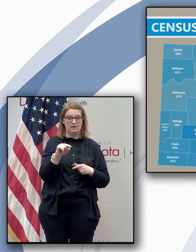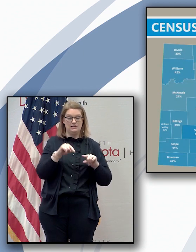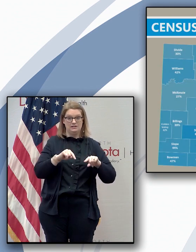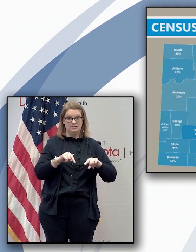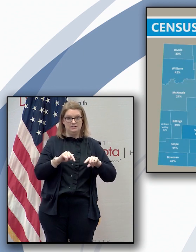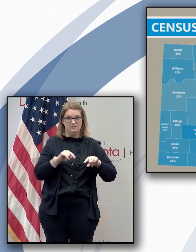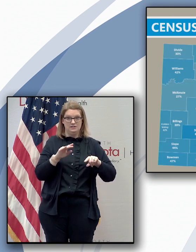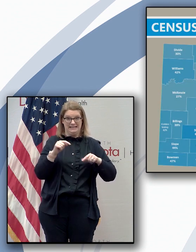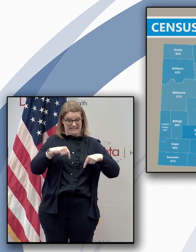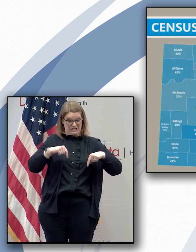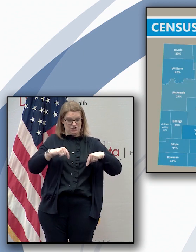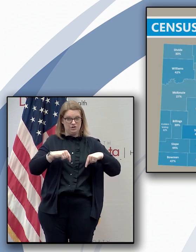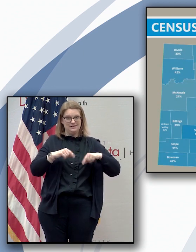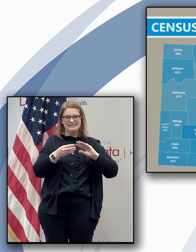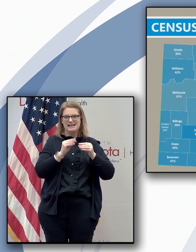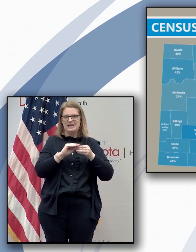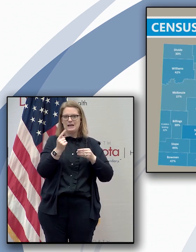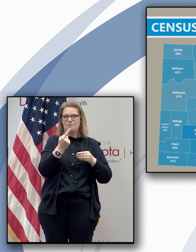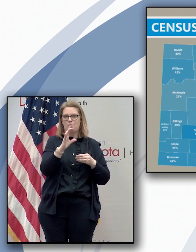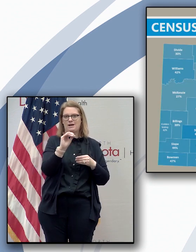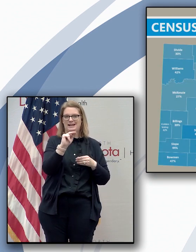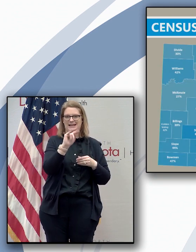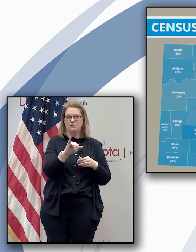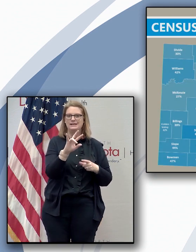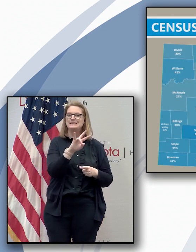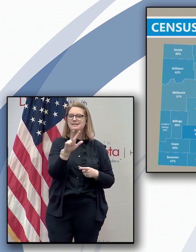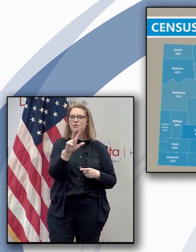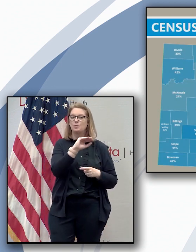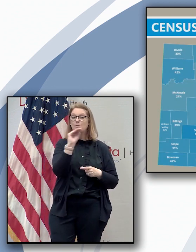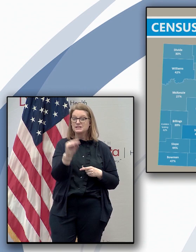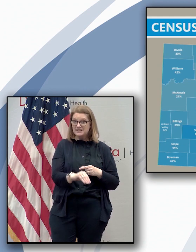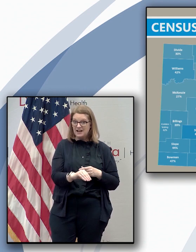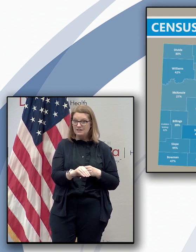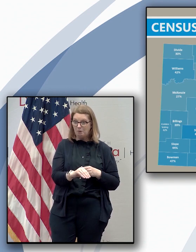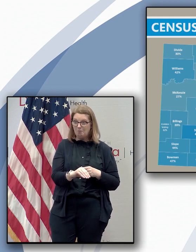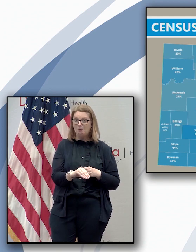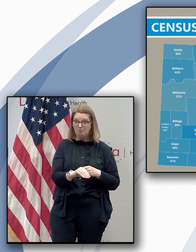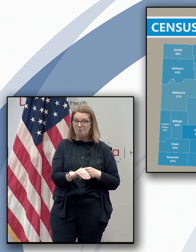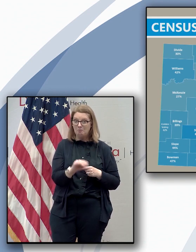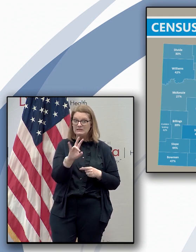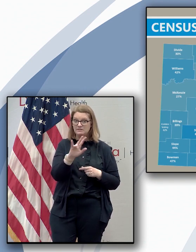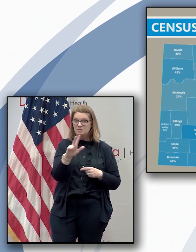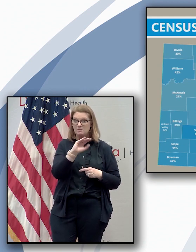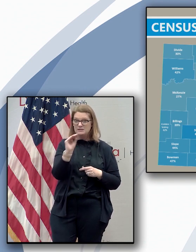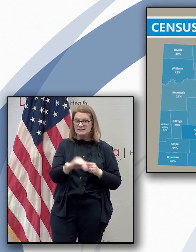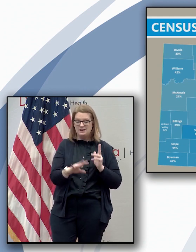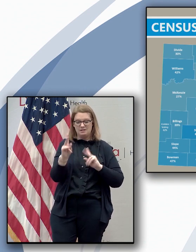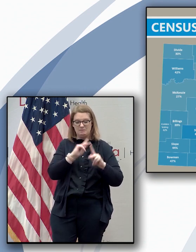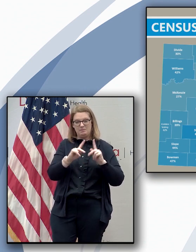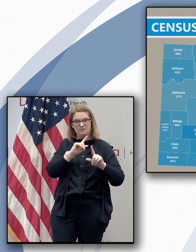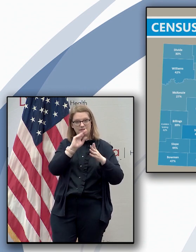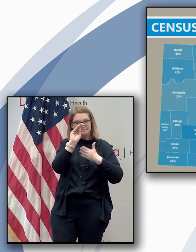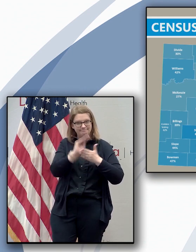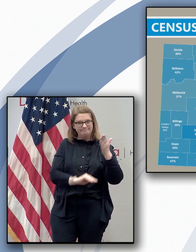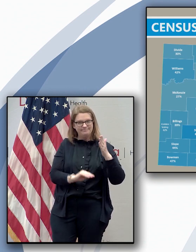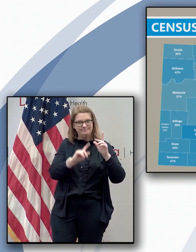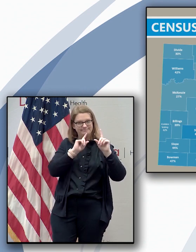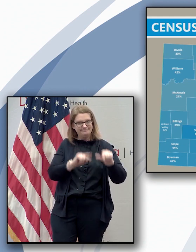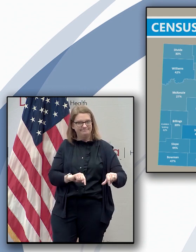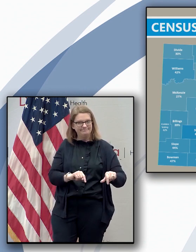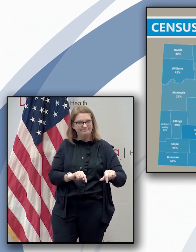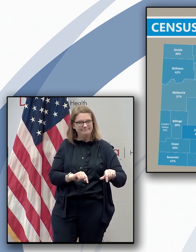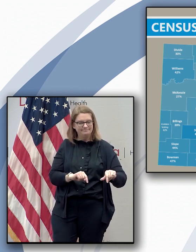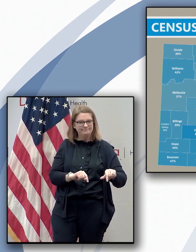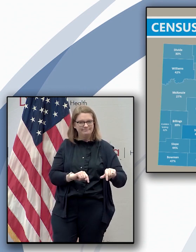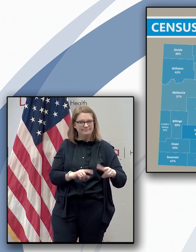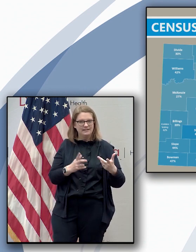the #1 county in our state. 73% is the estimate for the number of people that have completed their response rate relative